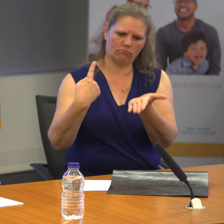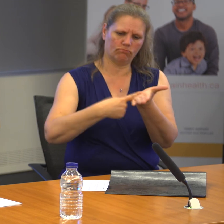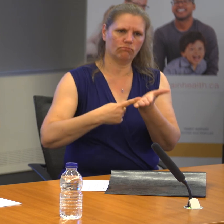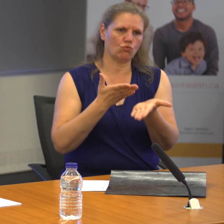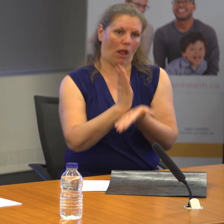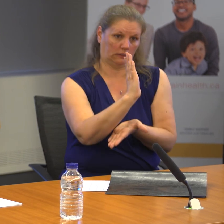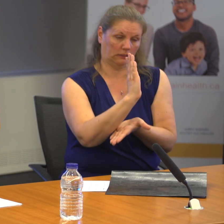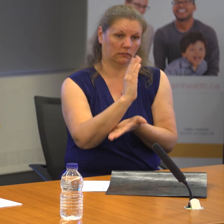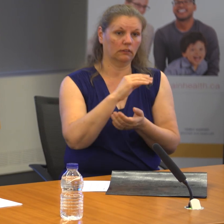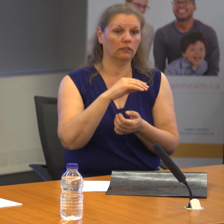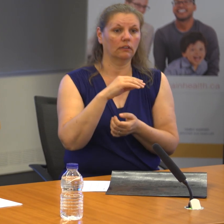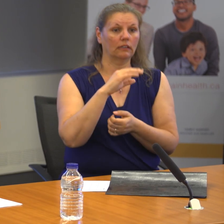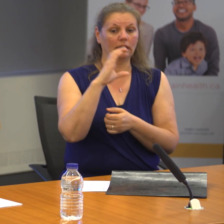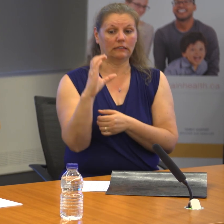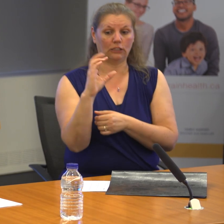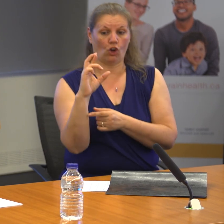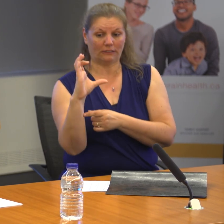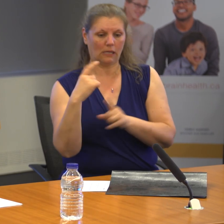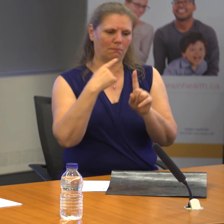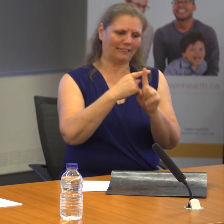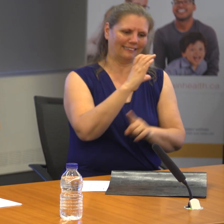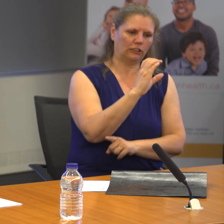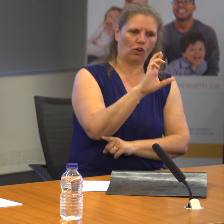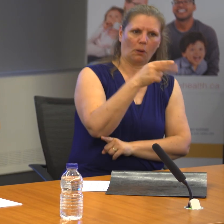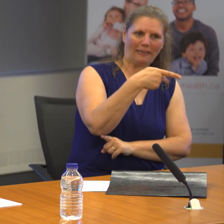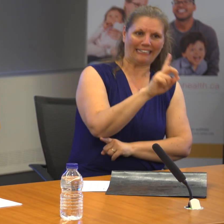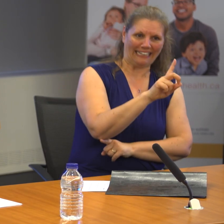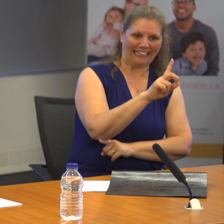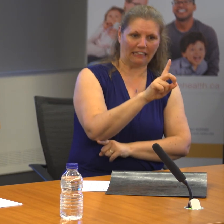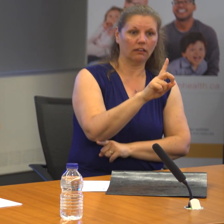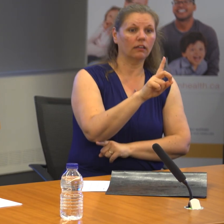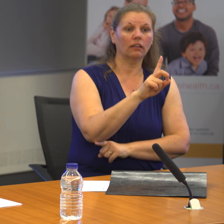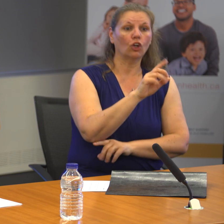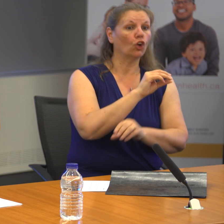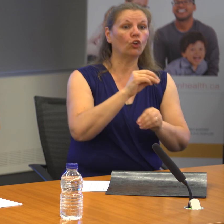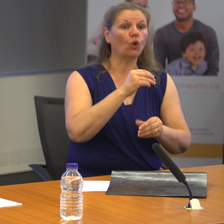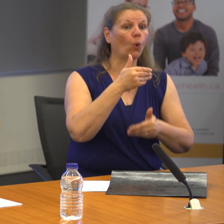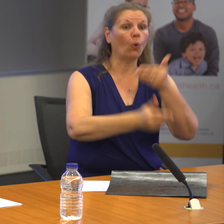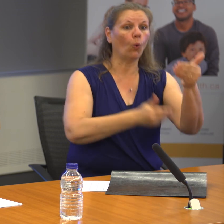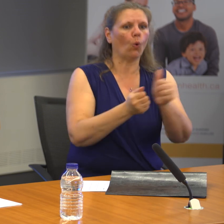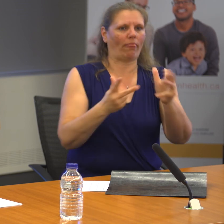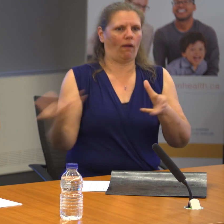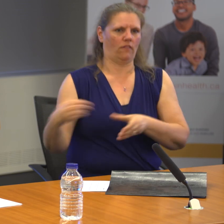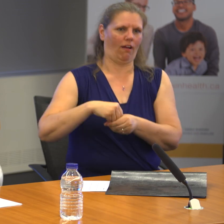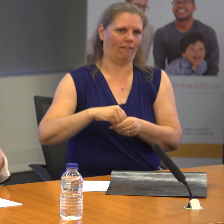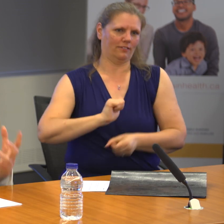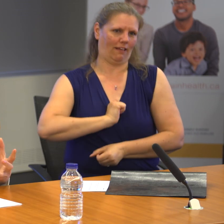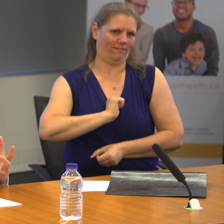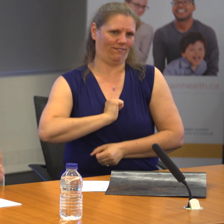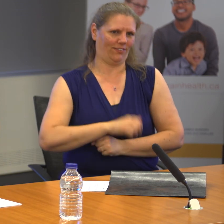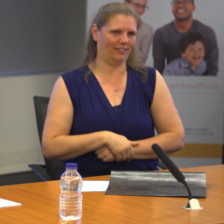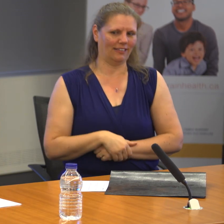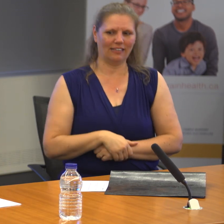The CRC and the CRPD, nothing about us without us. I'm not going to